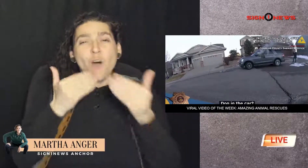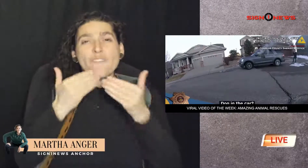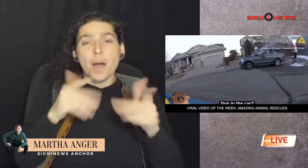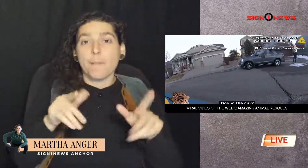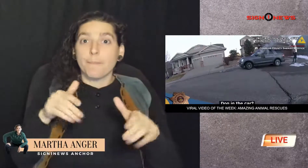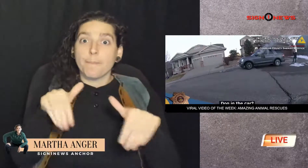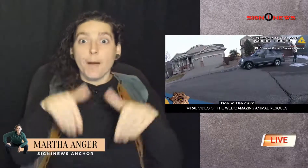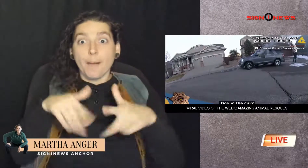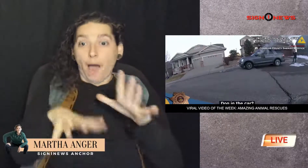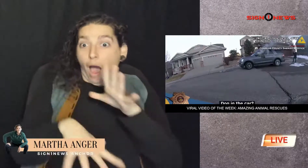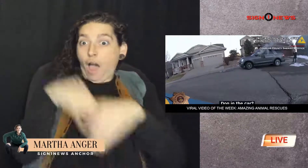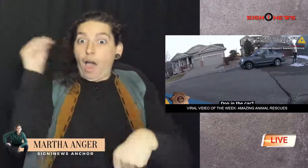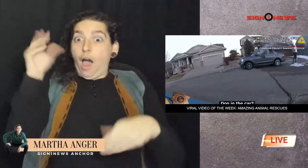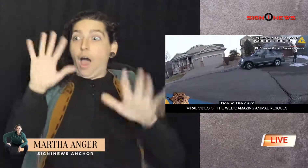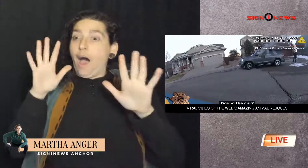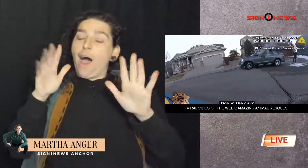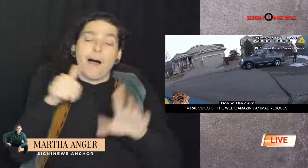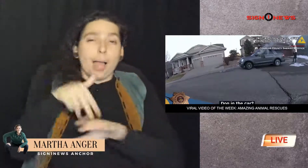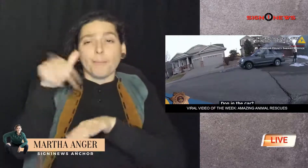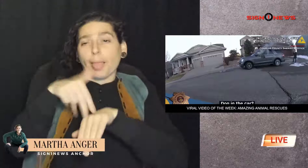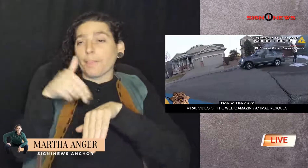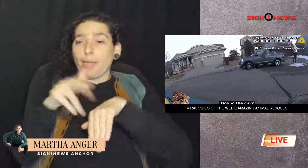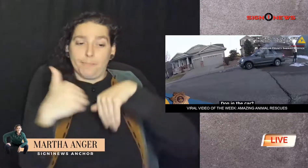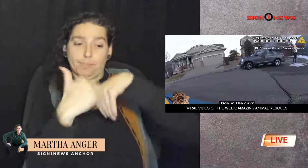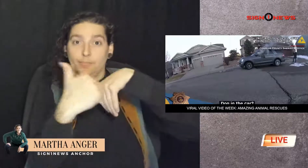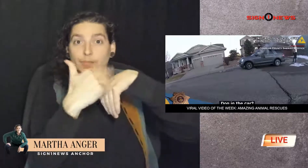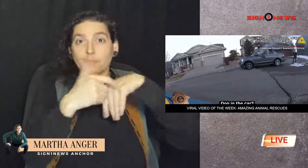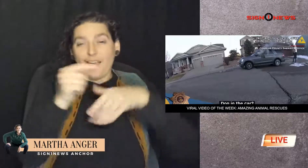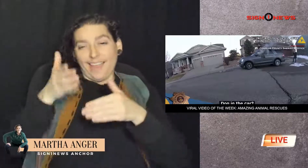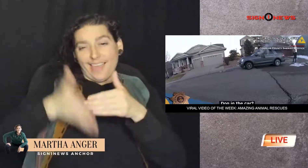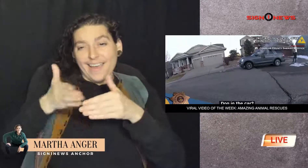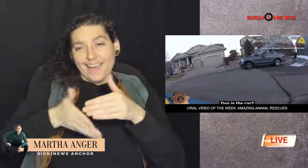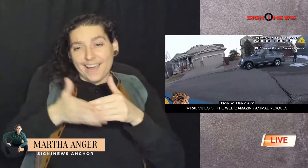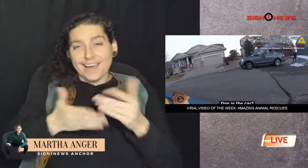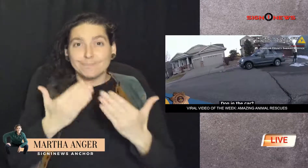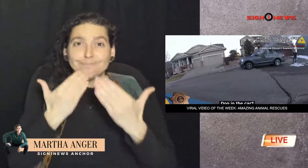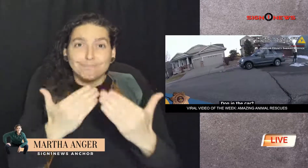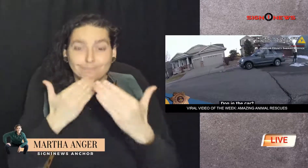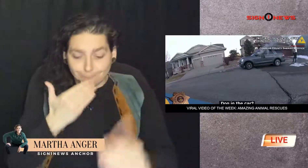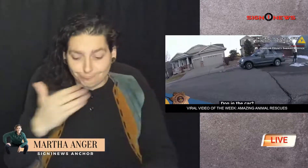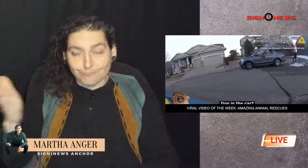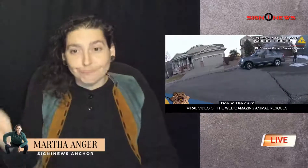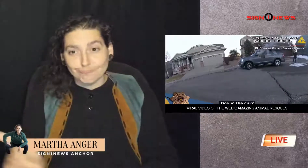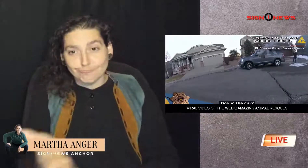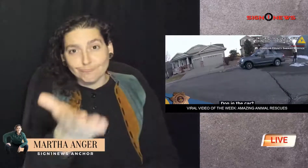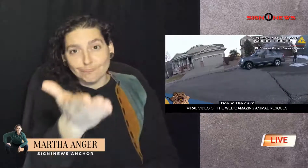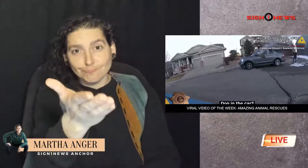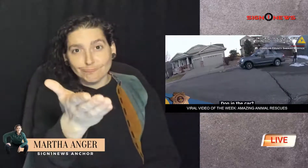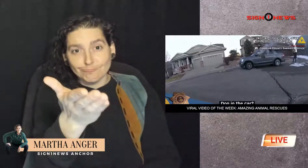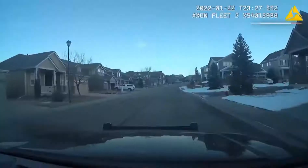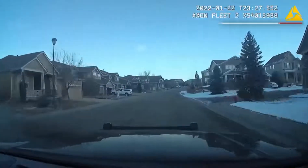burning SUV. And the grateful pup licks his hands at the end to say thank you.